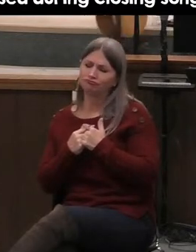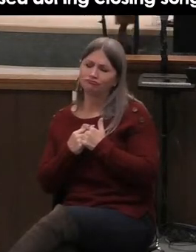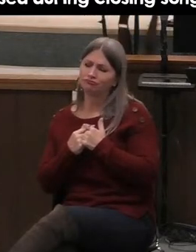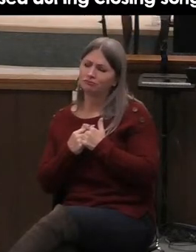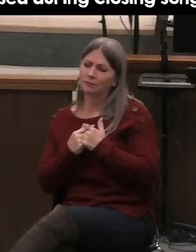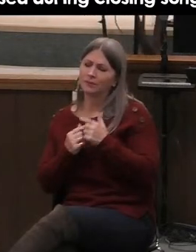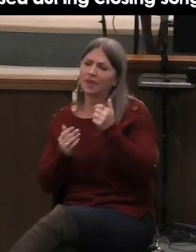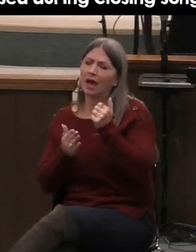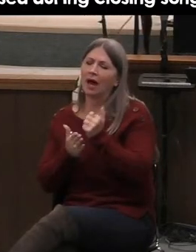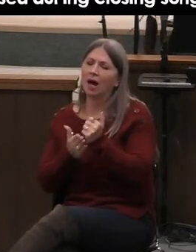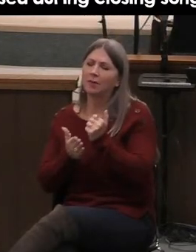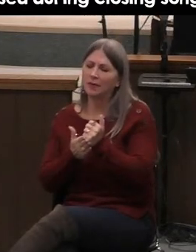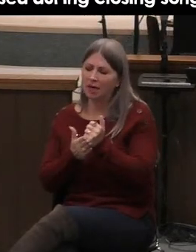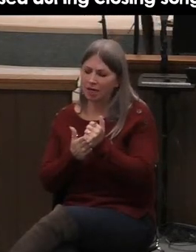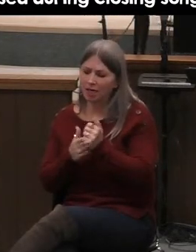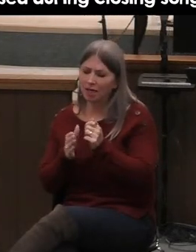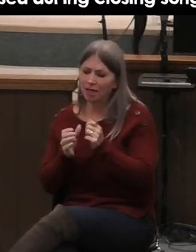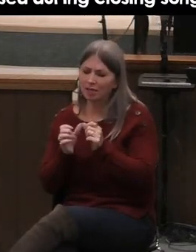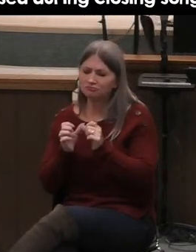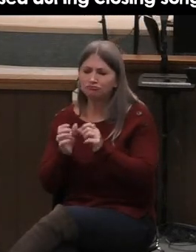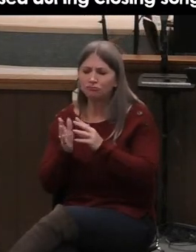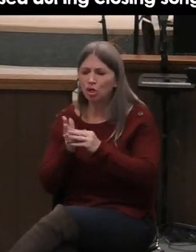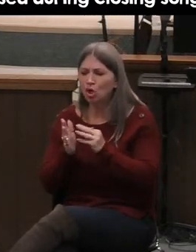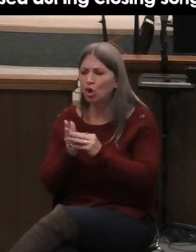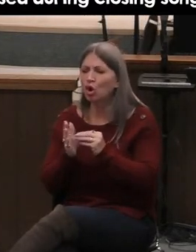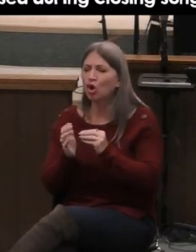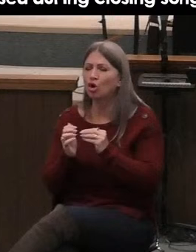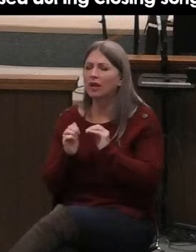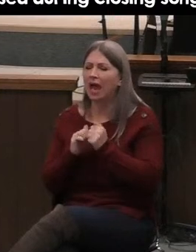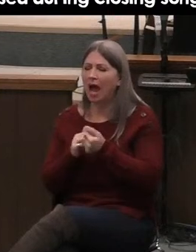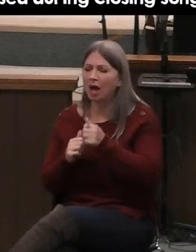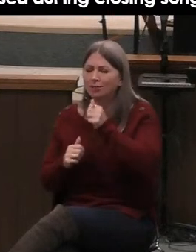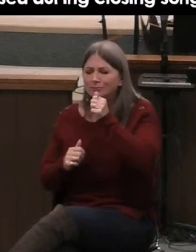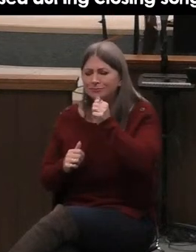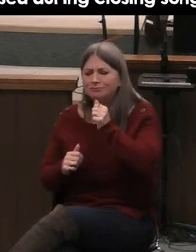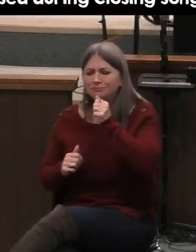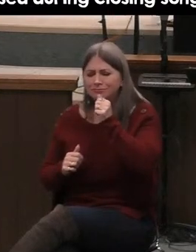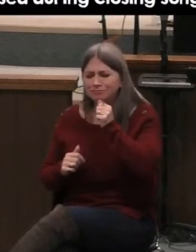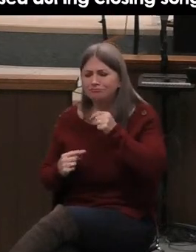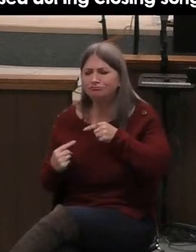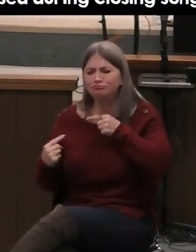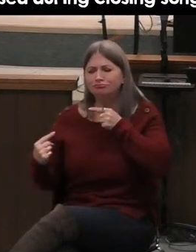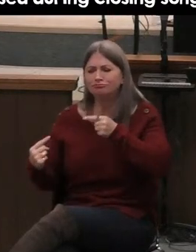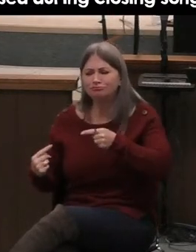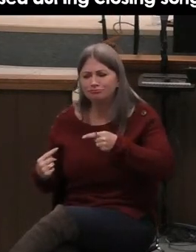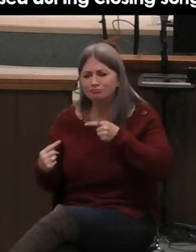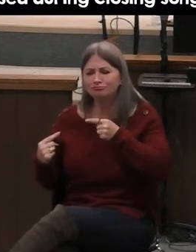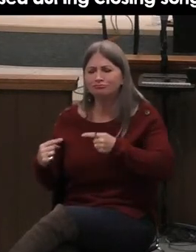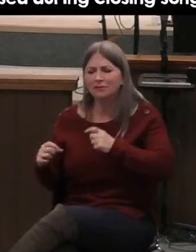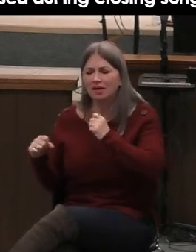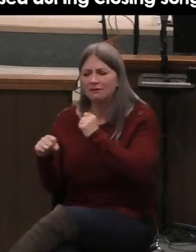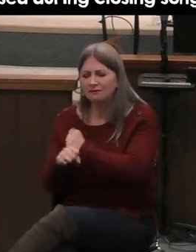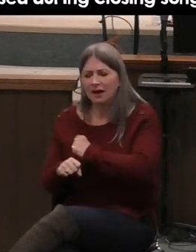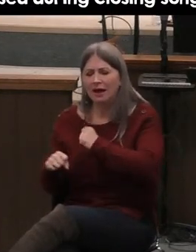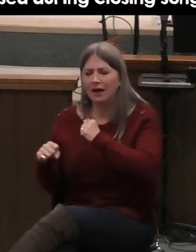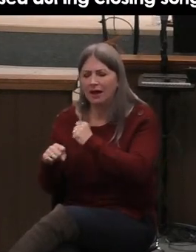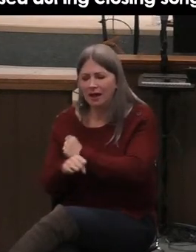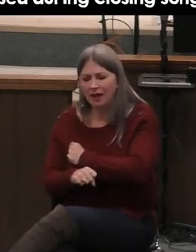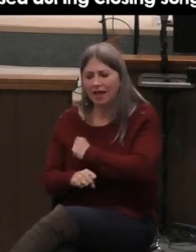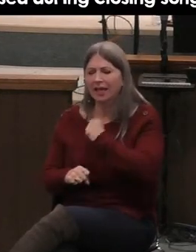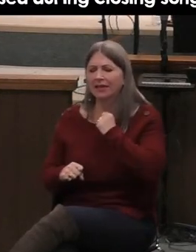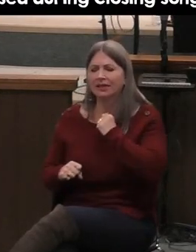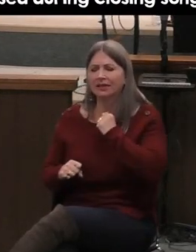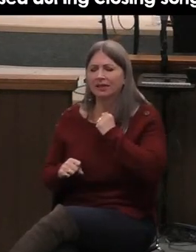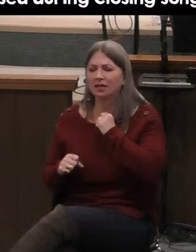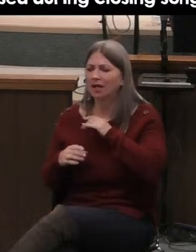but help us to learn how to struggle, how to contend, how to fight to the